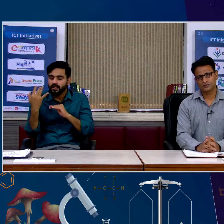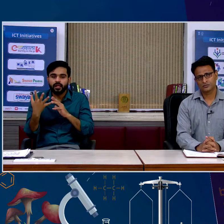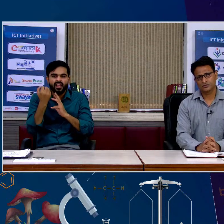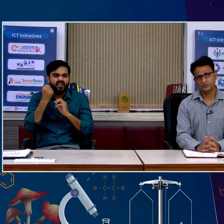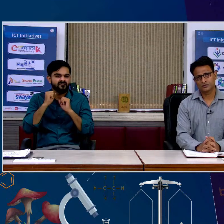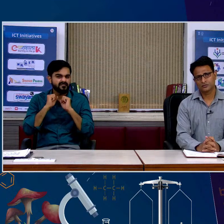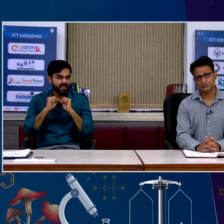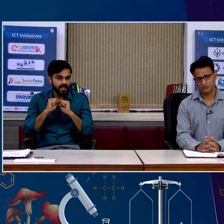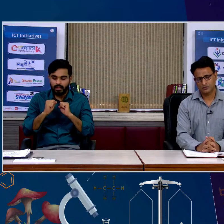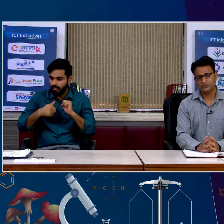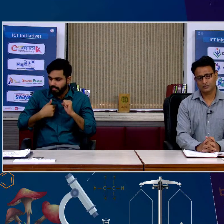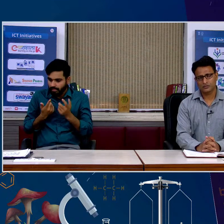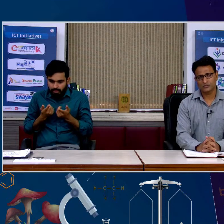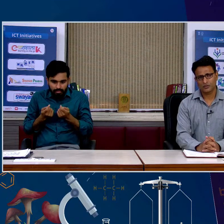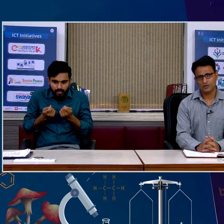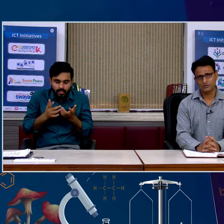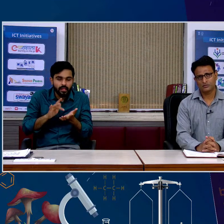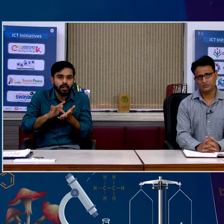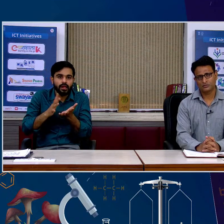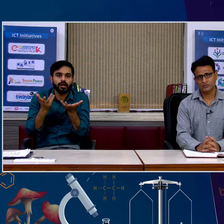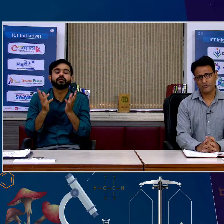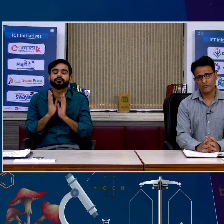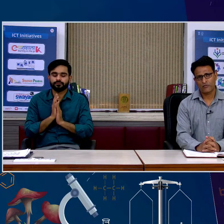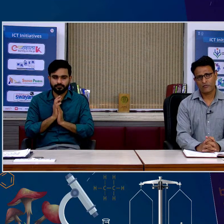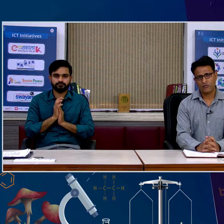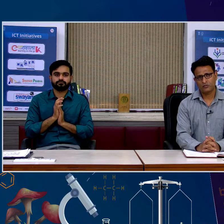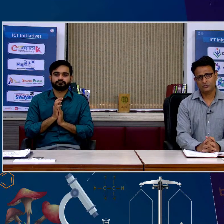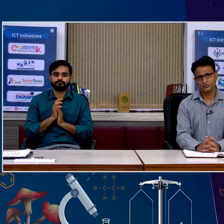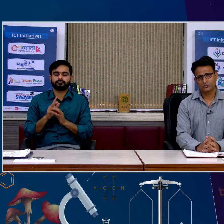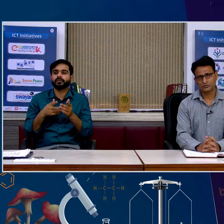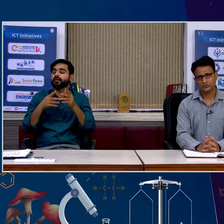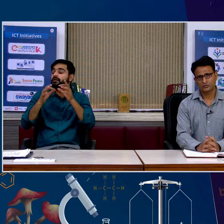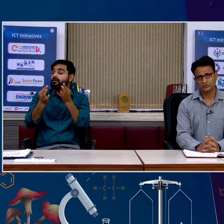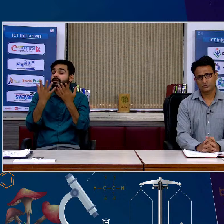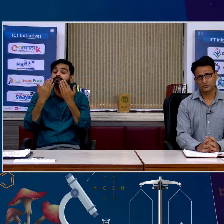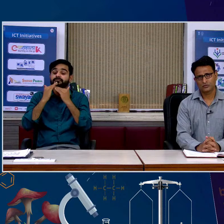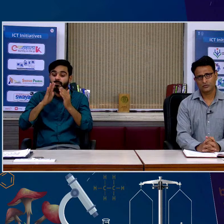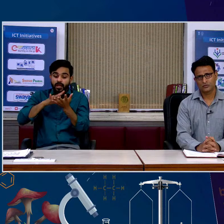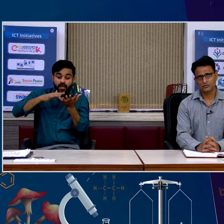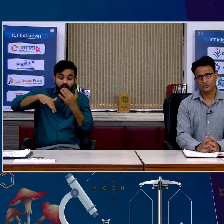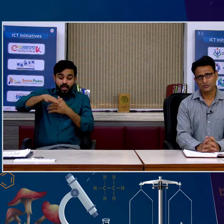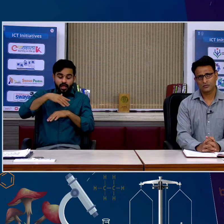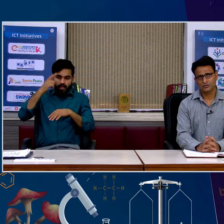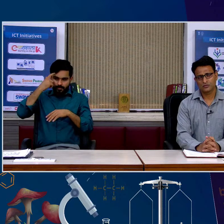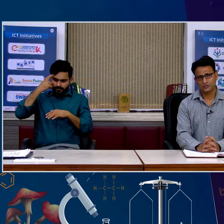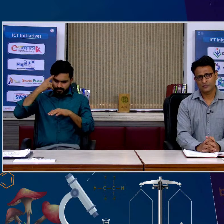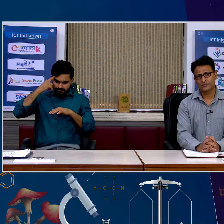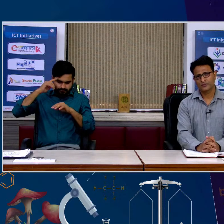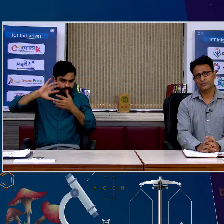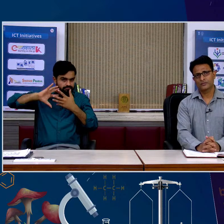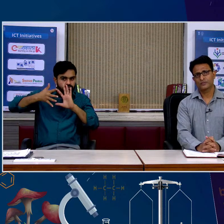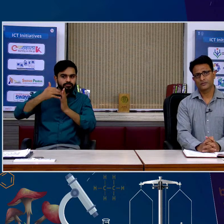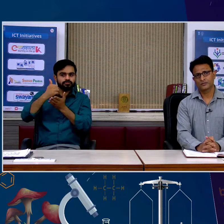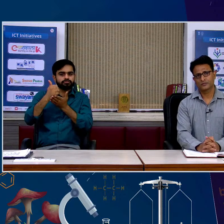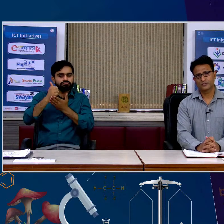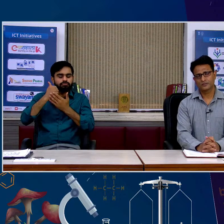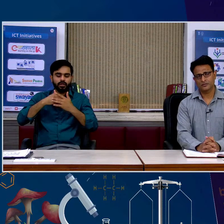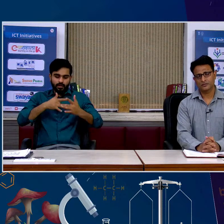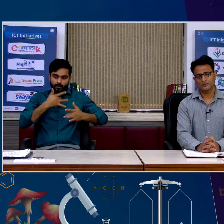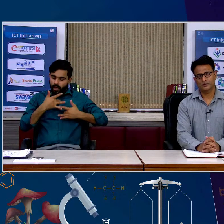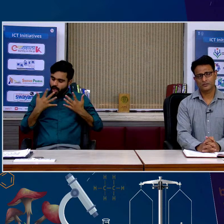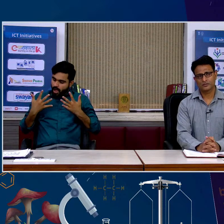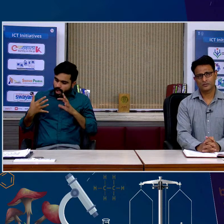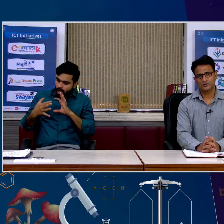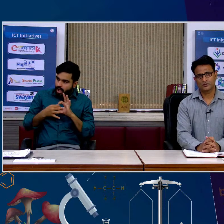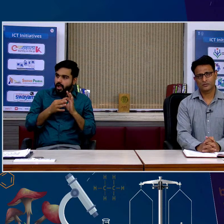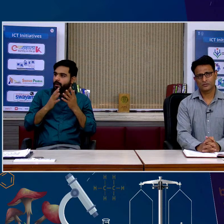to regulate their emotions, and especially the area of the brain which helps in regulating of emotions, they